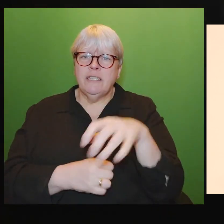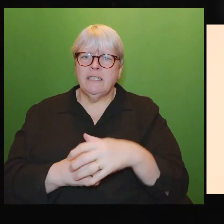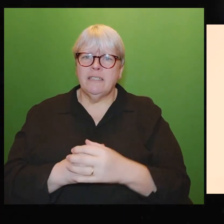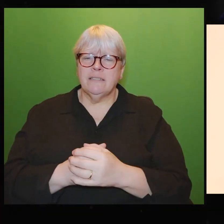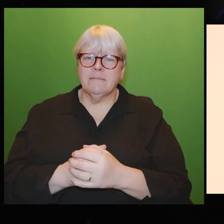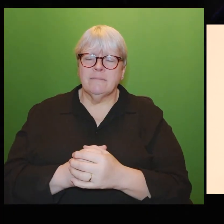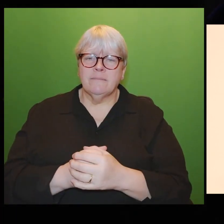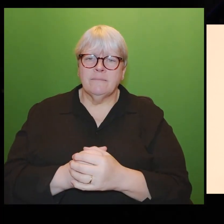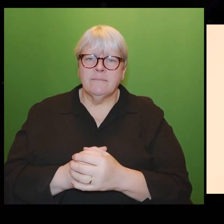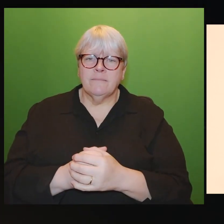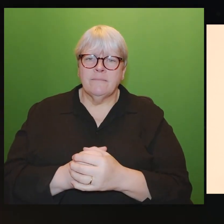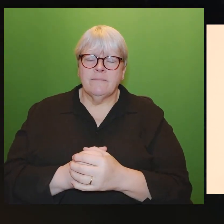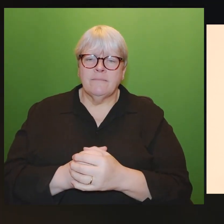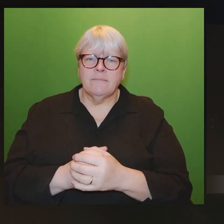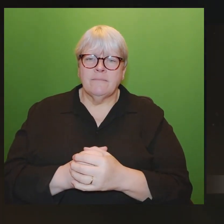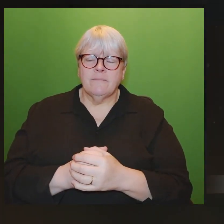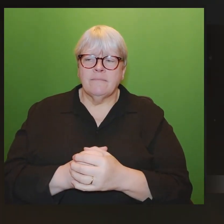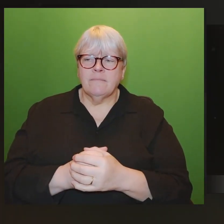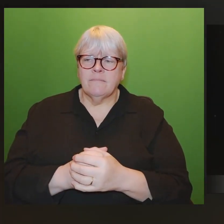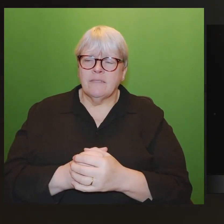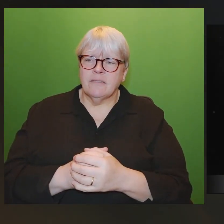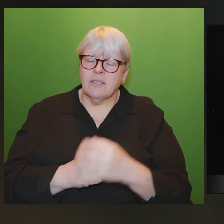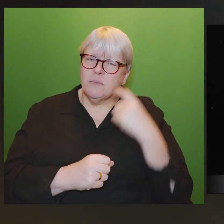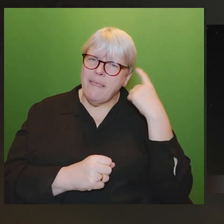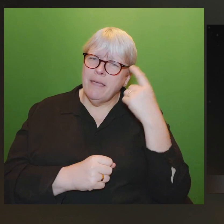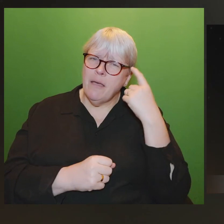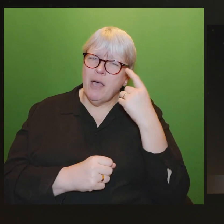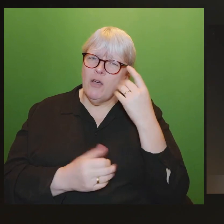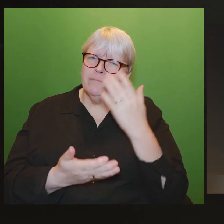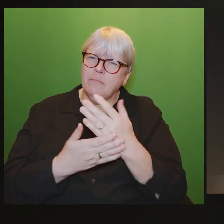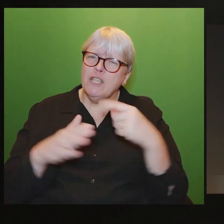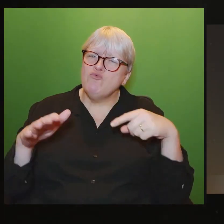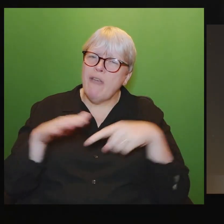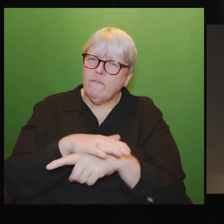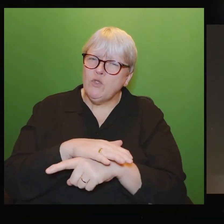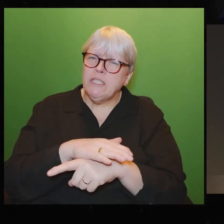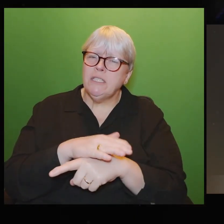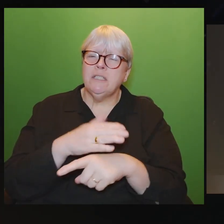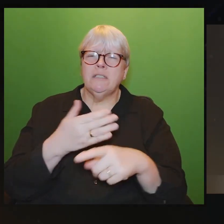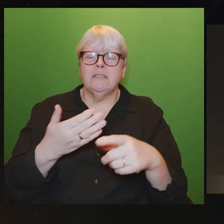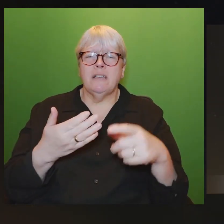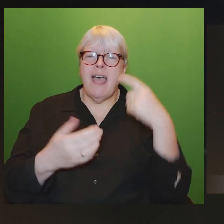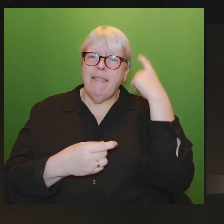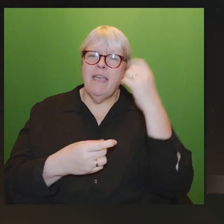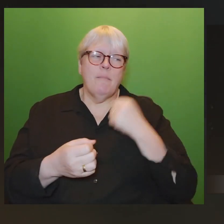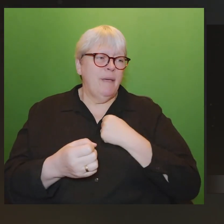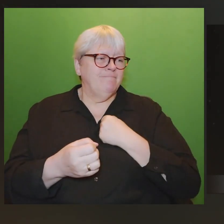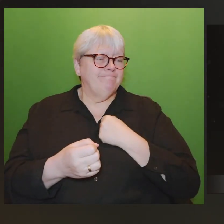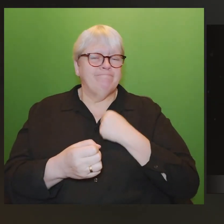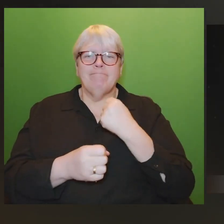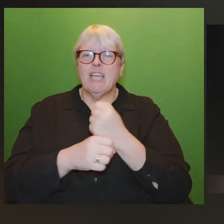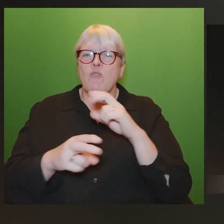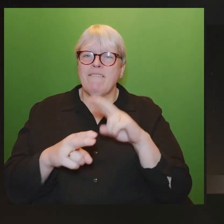the devastation of war. My children now have a sense of their identity. They